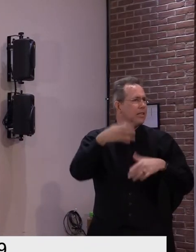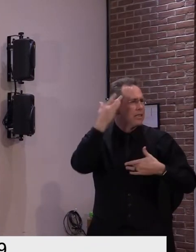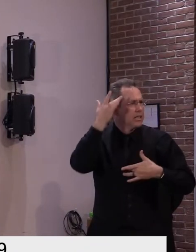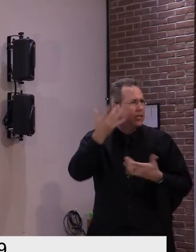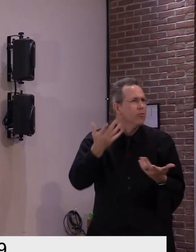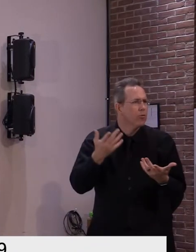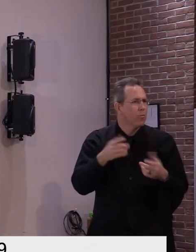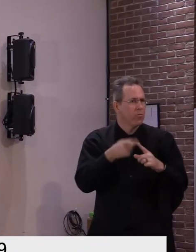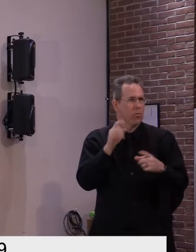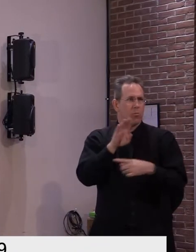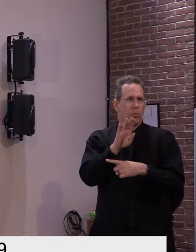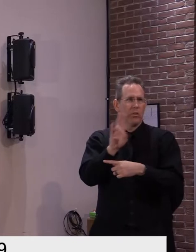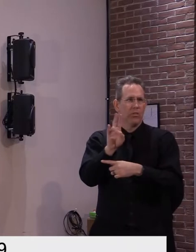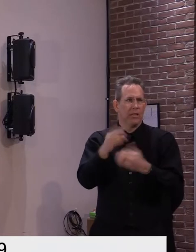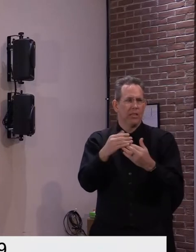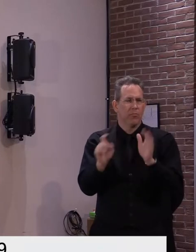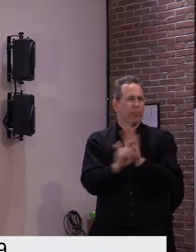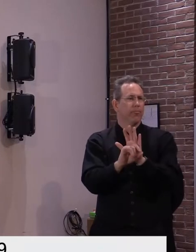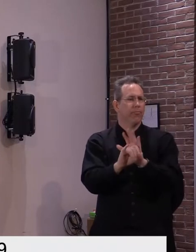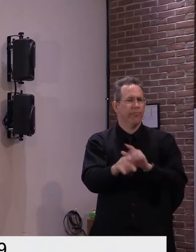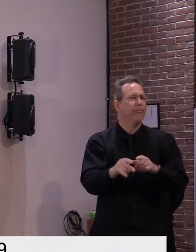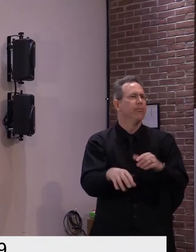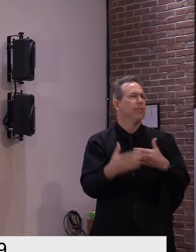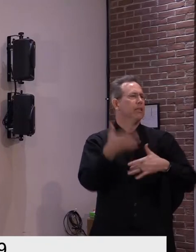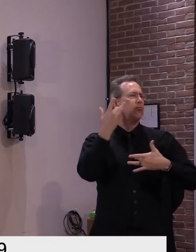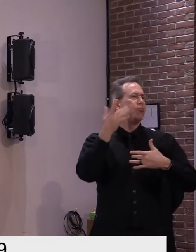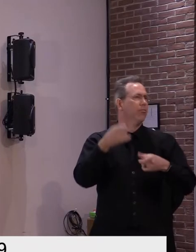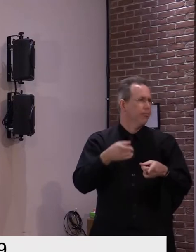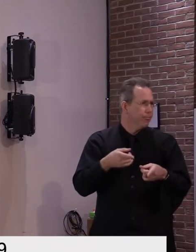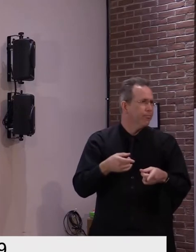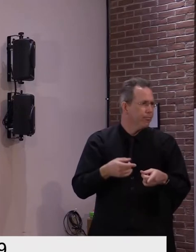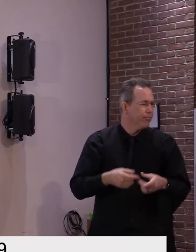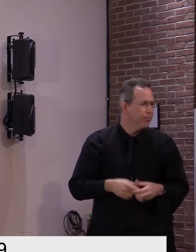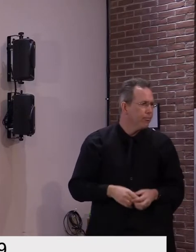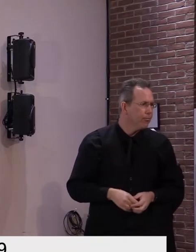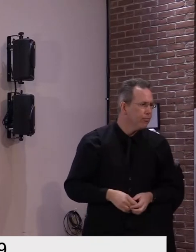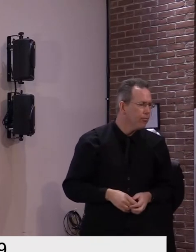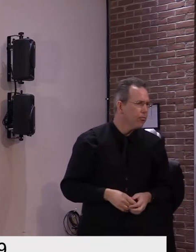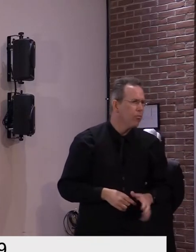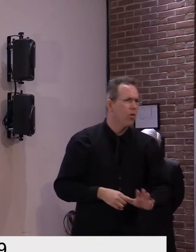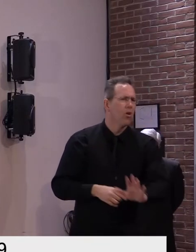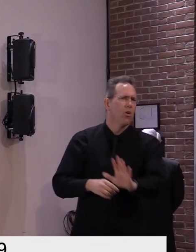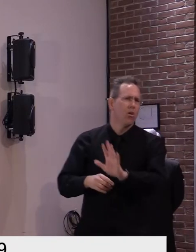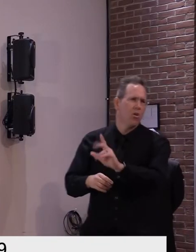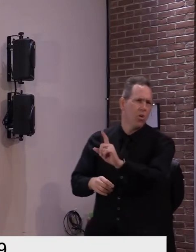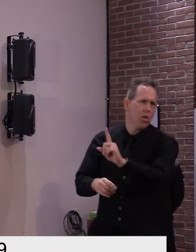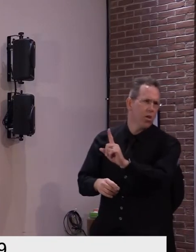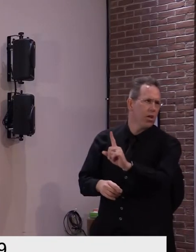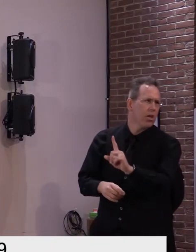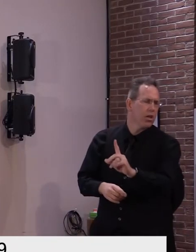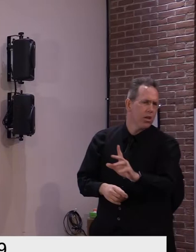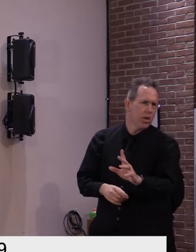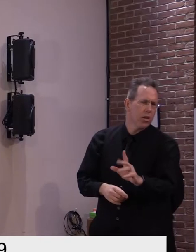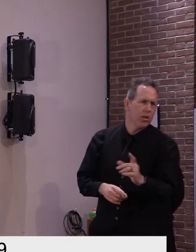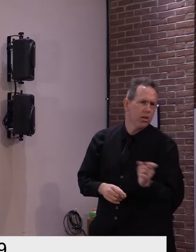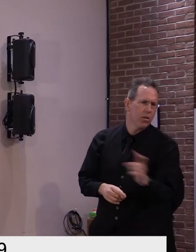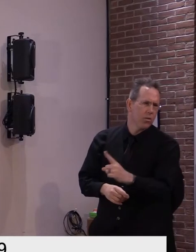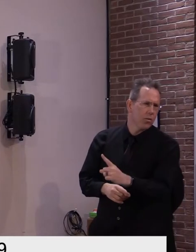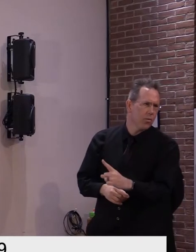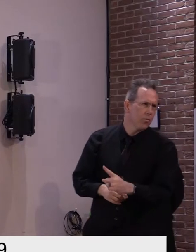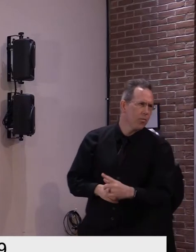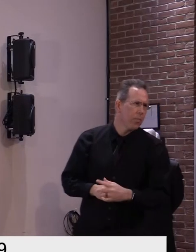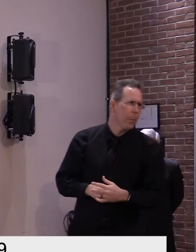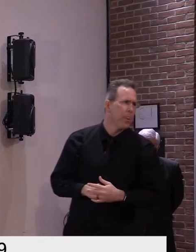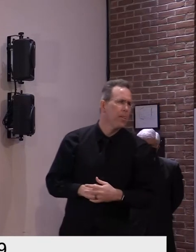Okay. My second question, I think it's also for Dr. Levine. I got an email from a